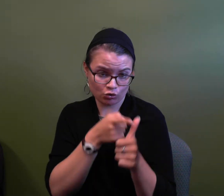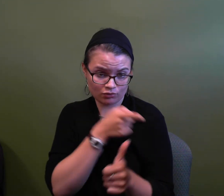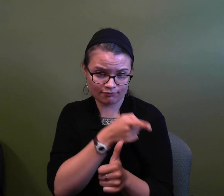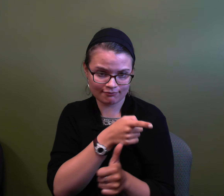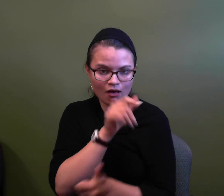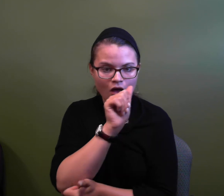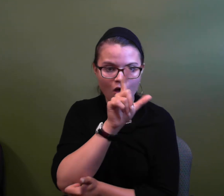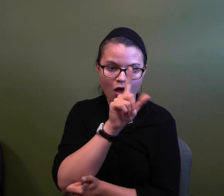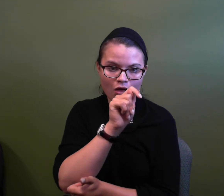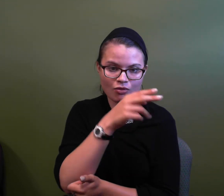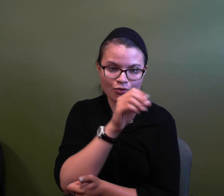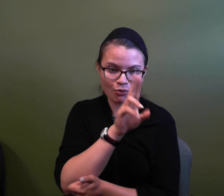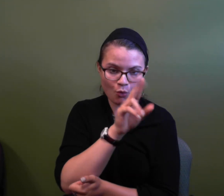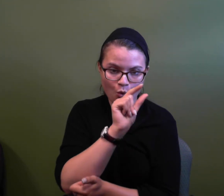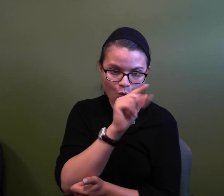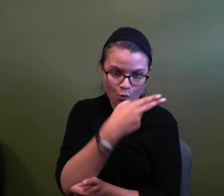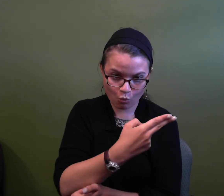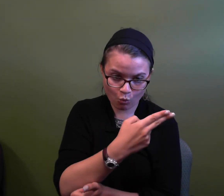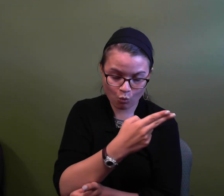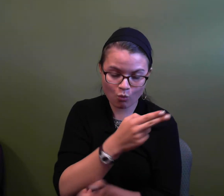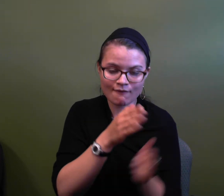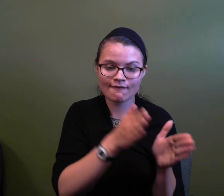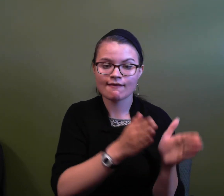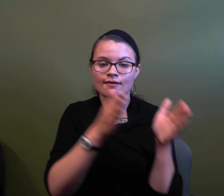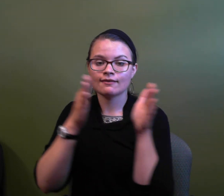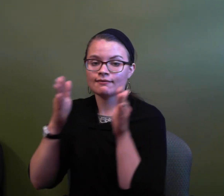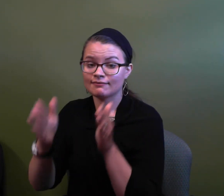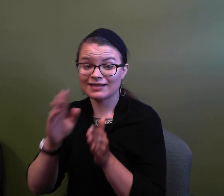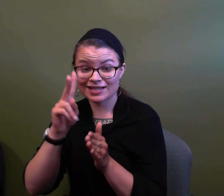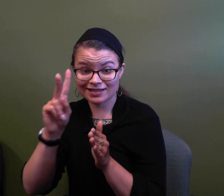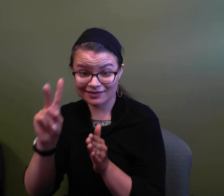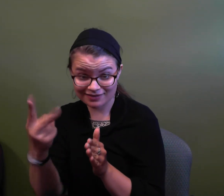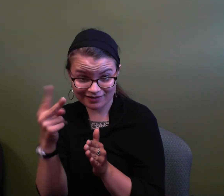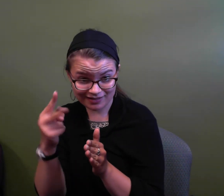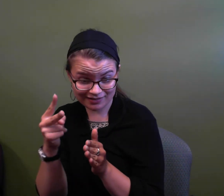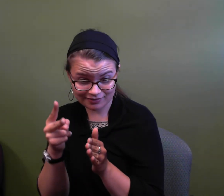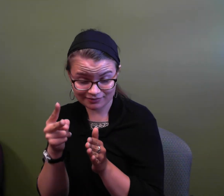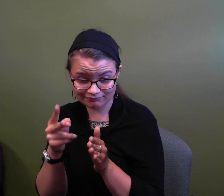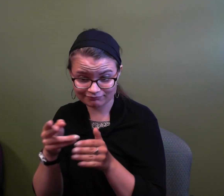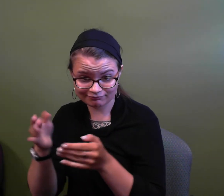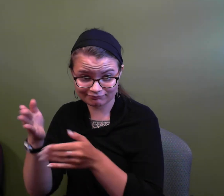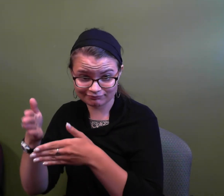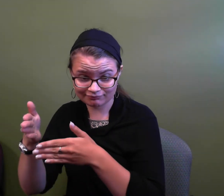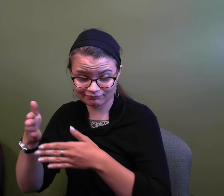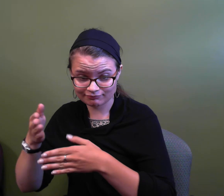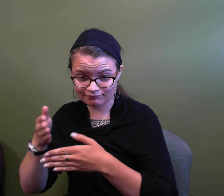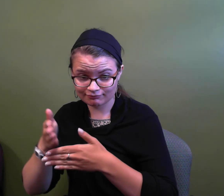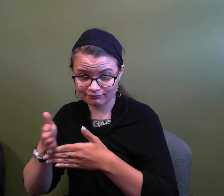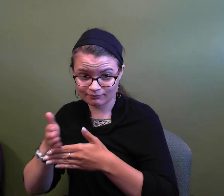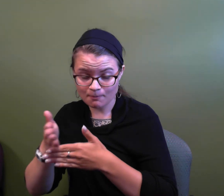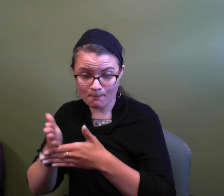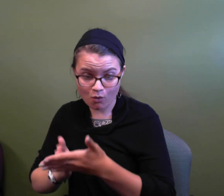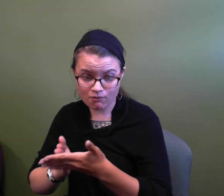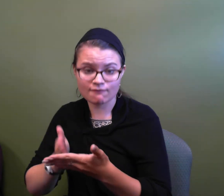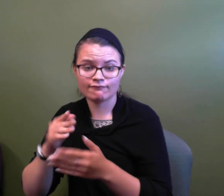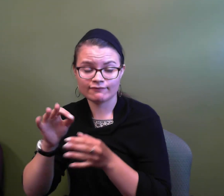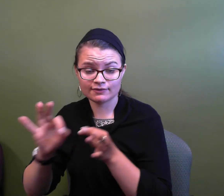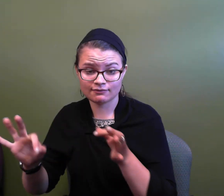part. And the second part of the sentence is in purple. Okay, and that's I think education has a far